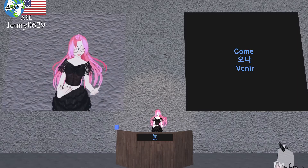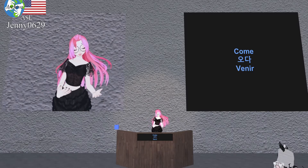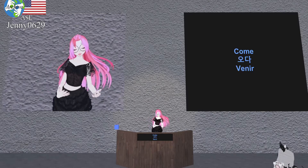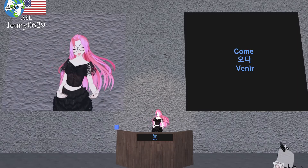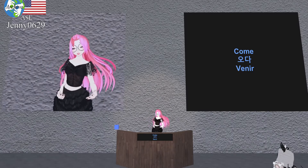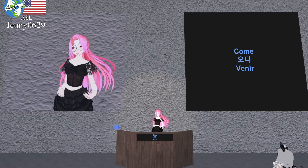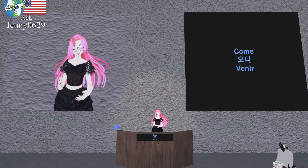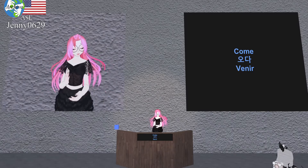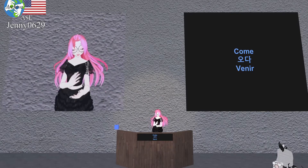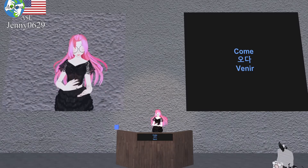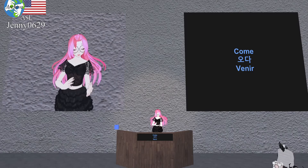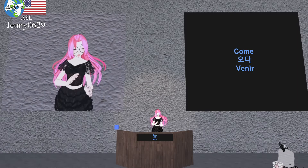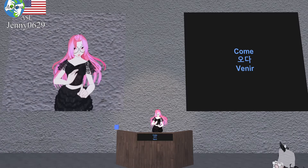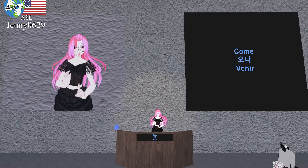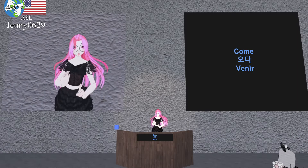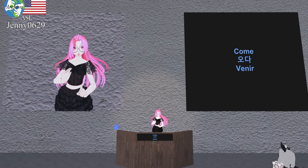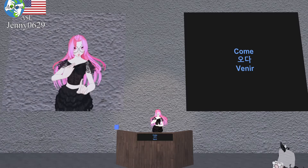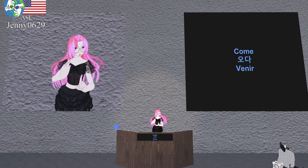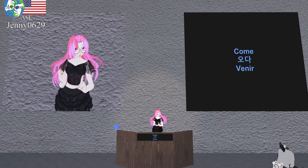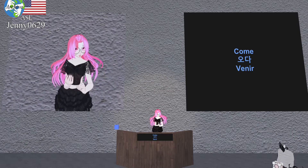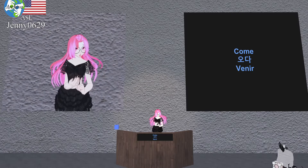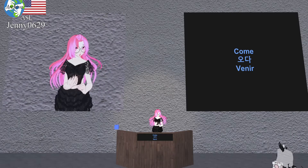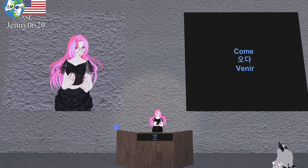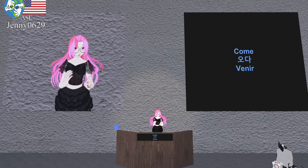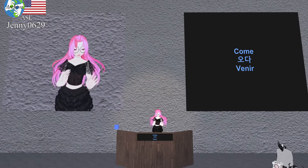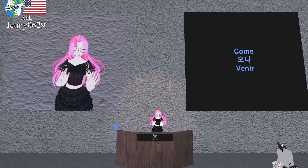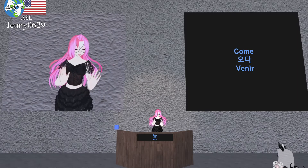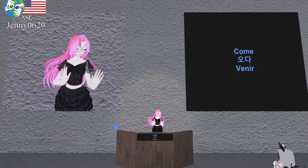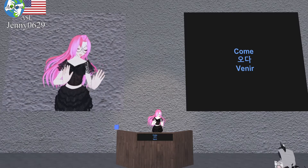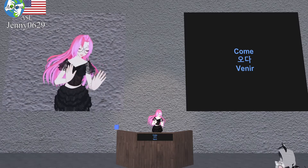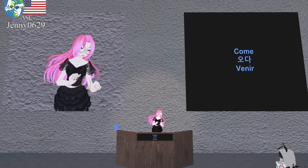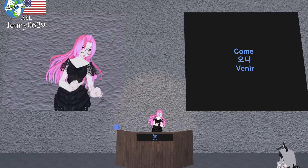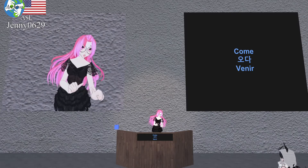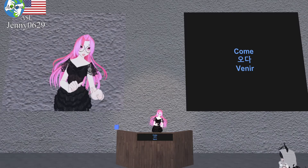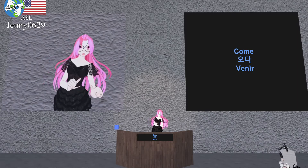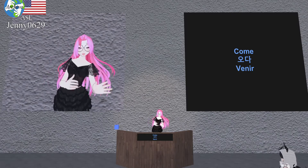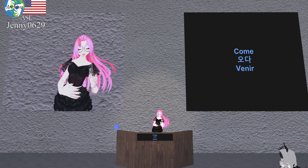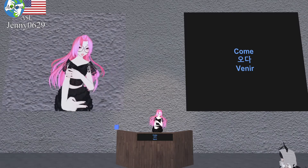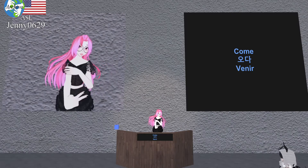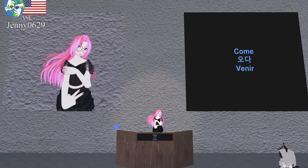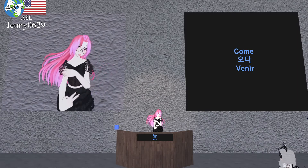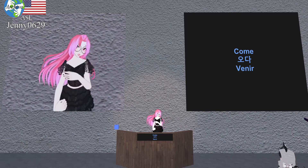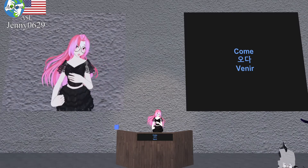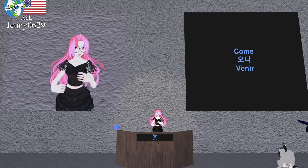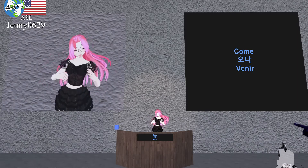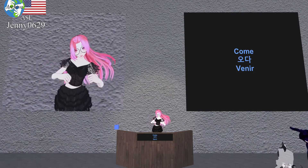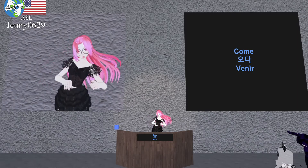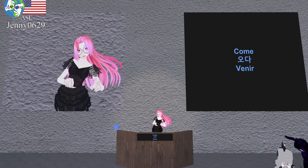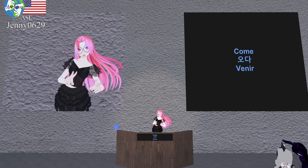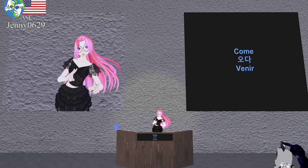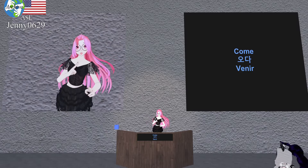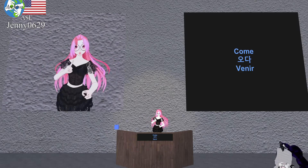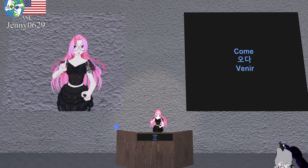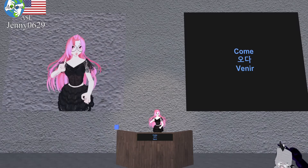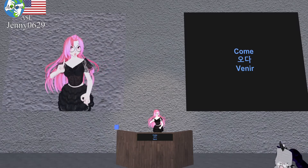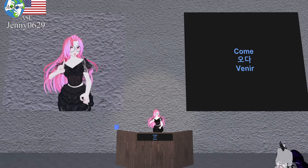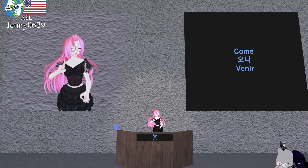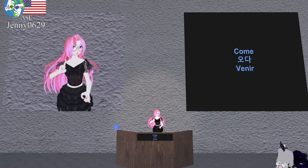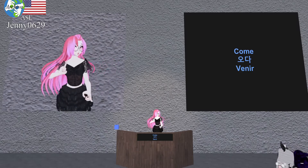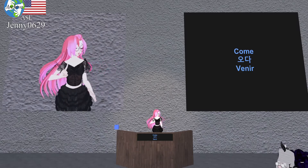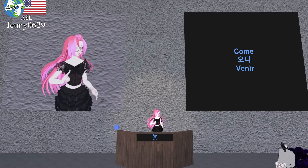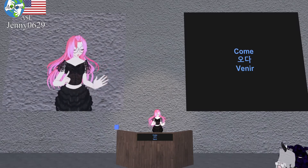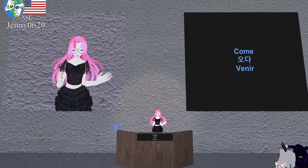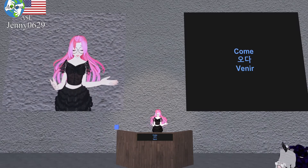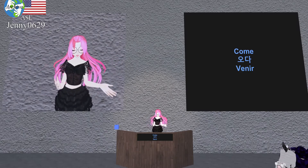if that's what they're passionate about. But in some cases, the culture around it still doesn't want to steal the opportunity away from